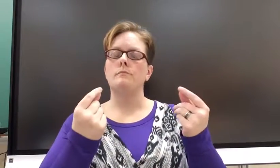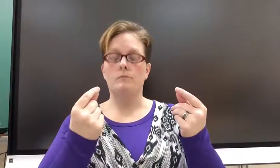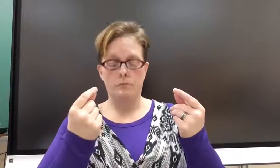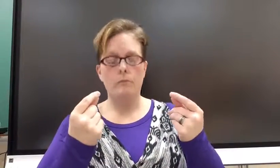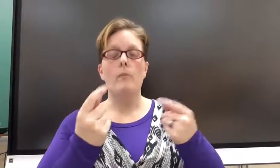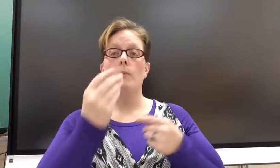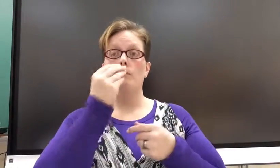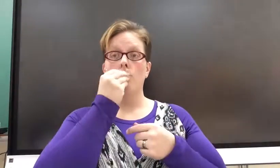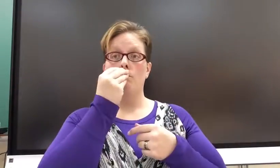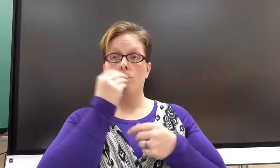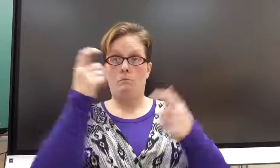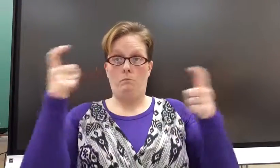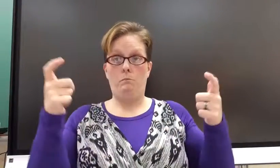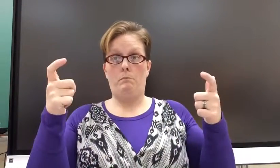what does the lysosome do?